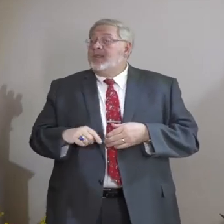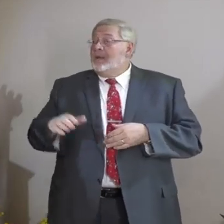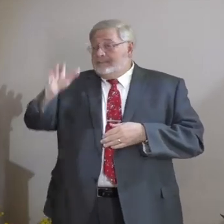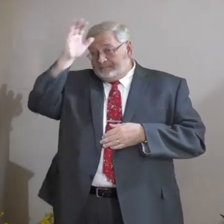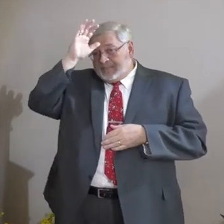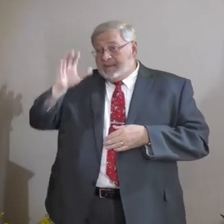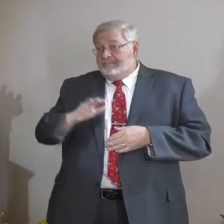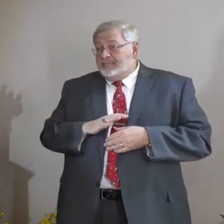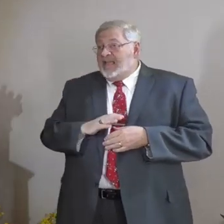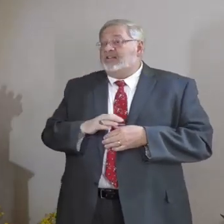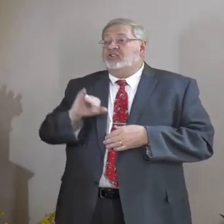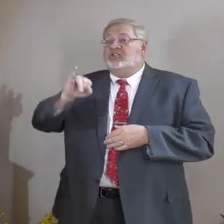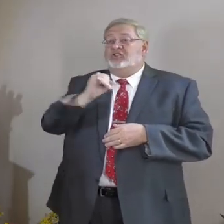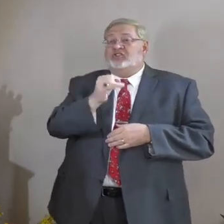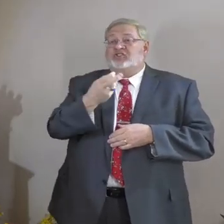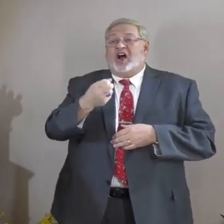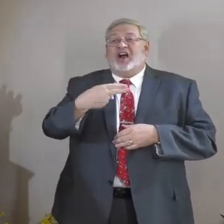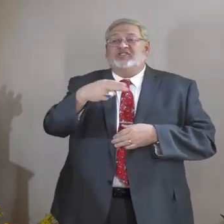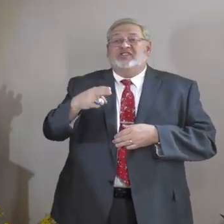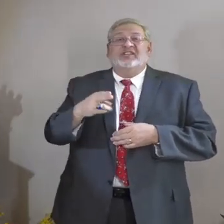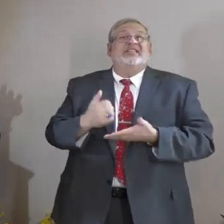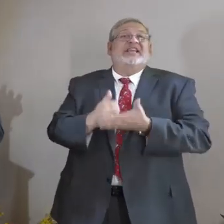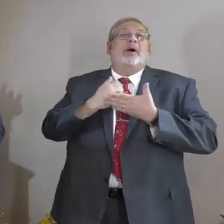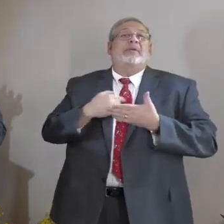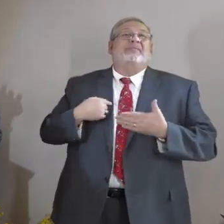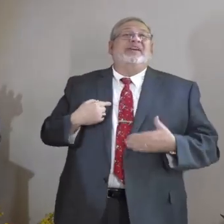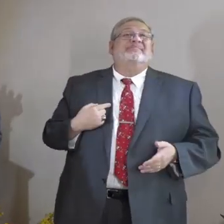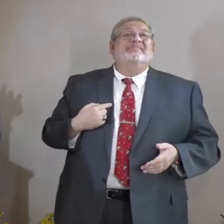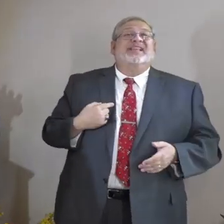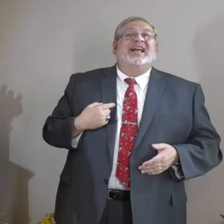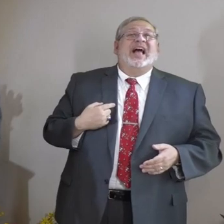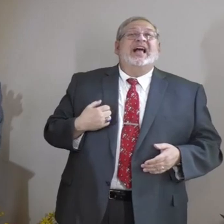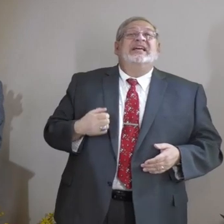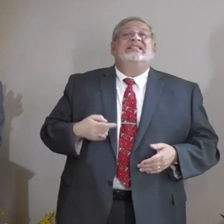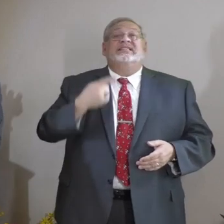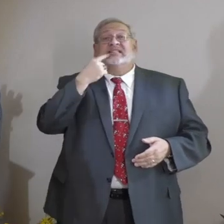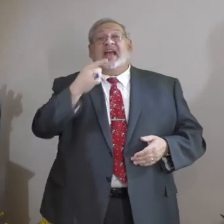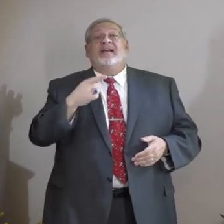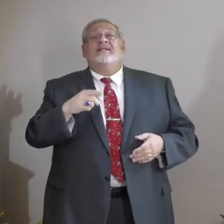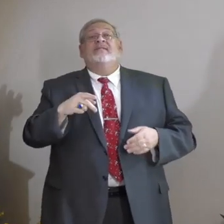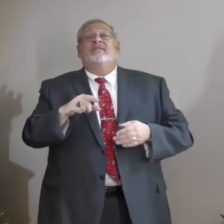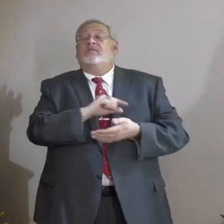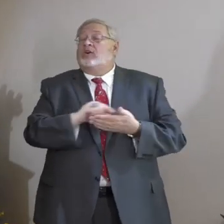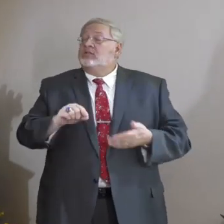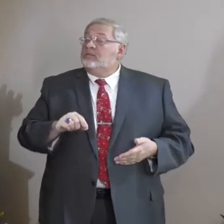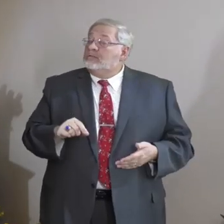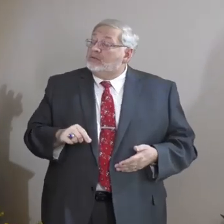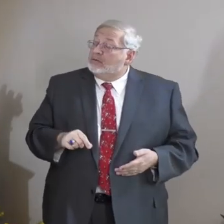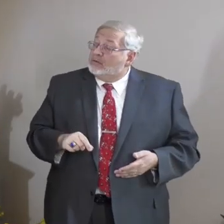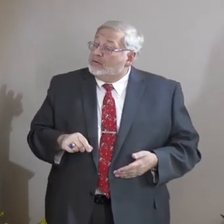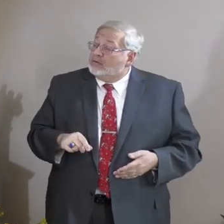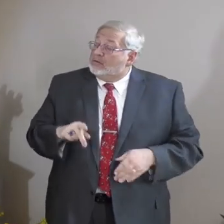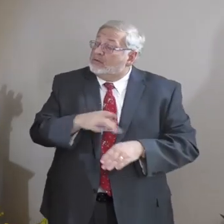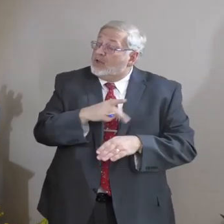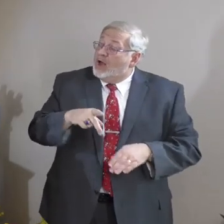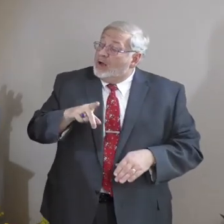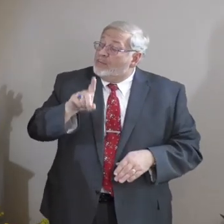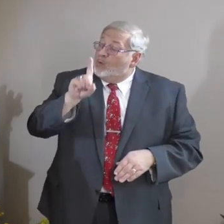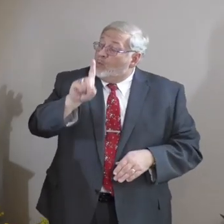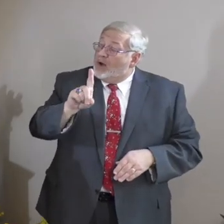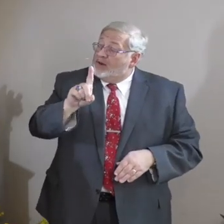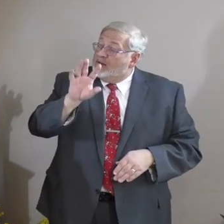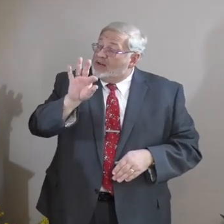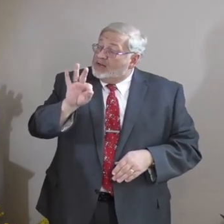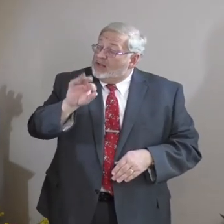main man, Josh, here today. He is helping me out, helping us say our verses. What's our reference again, Josh? Psalm